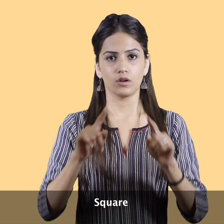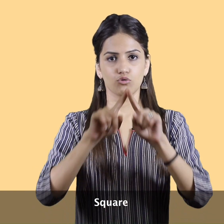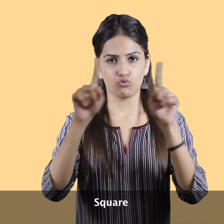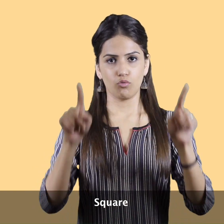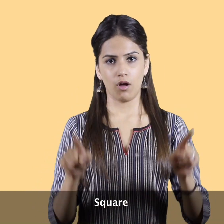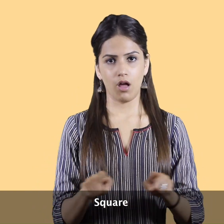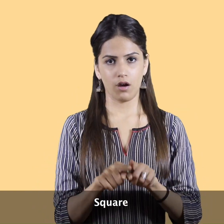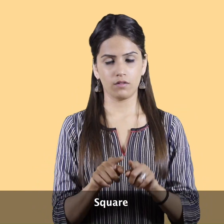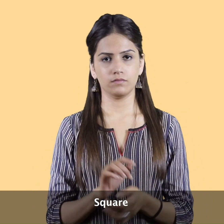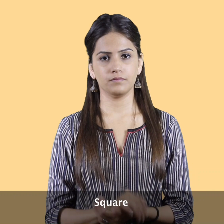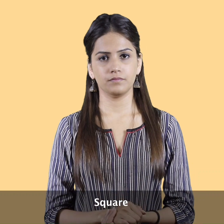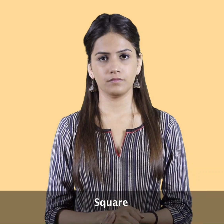Square,